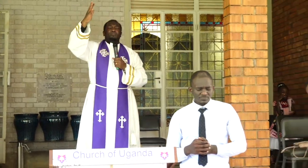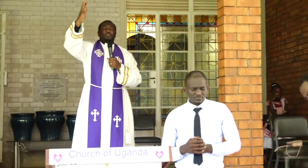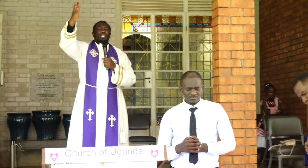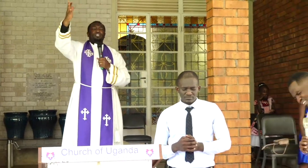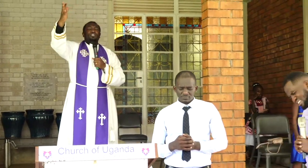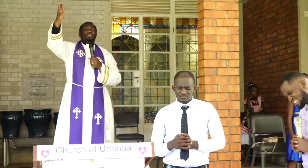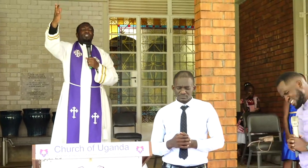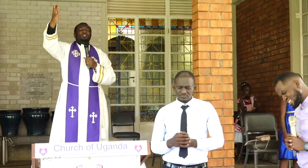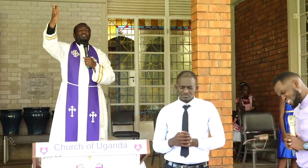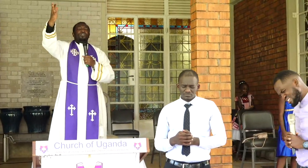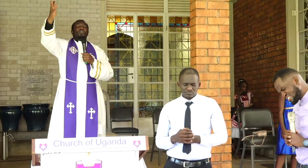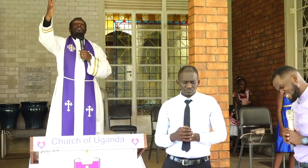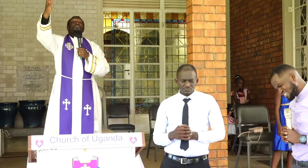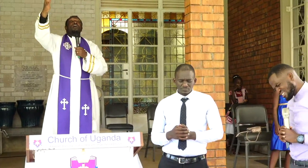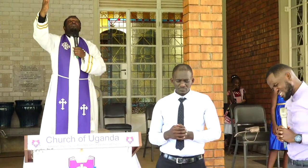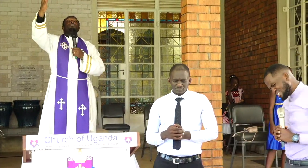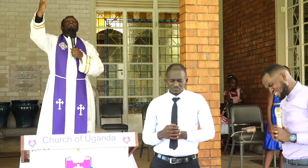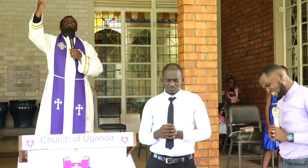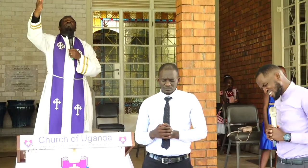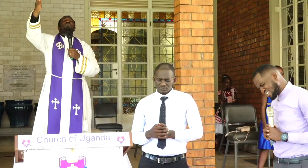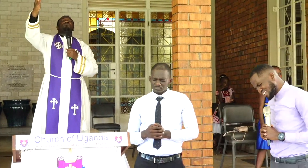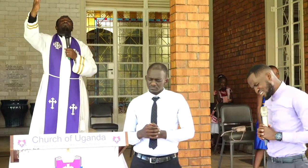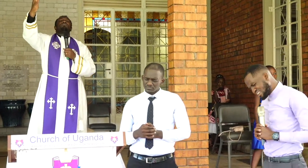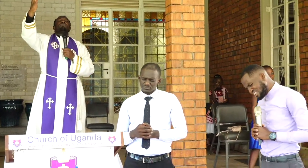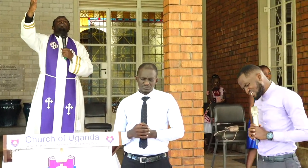When the praises go,